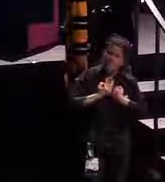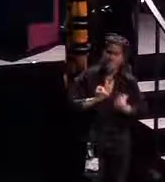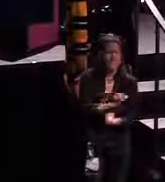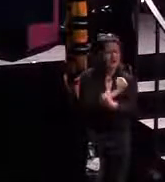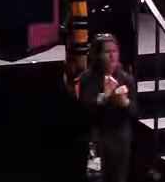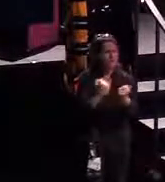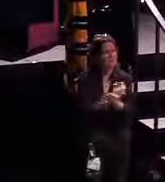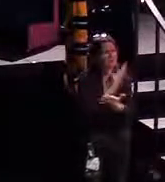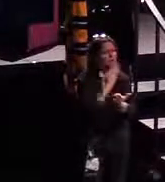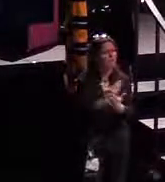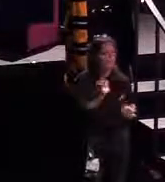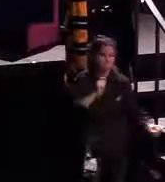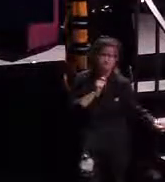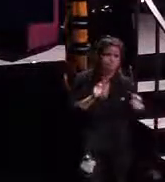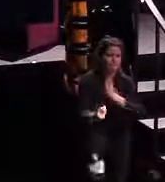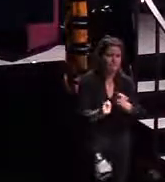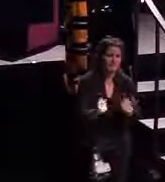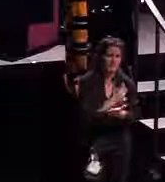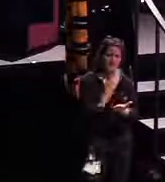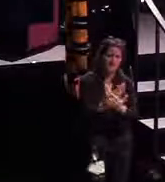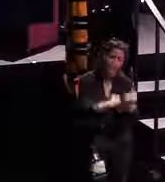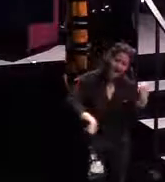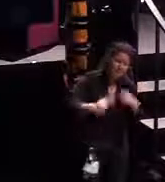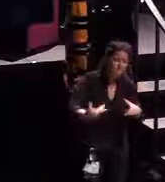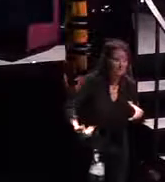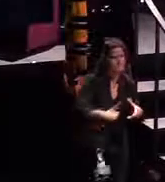necessary to ensure that everyone is written in.